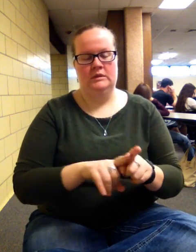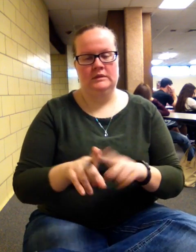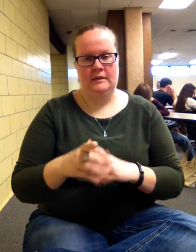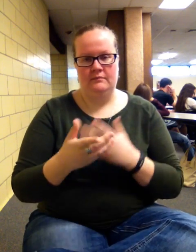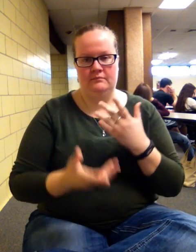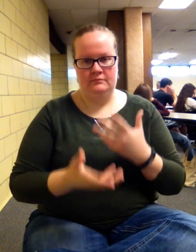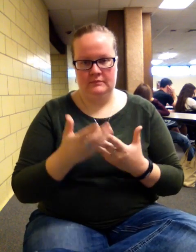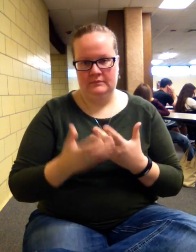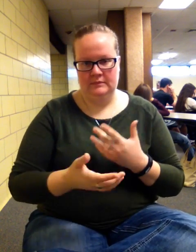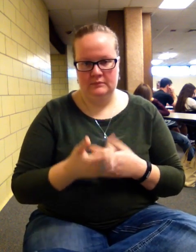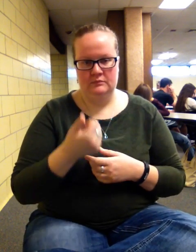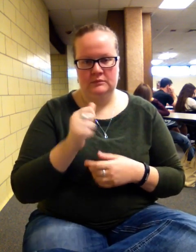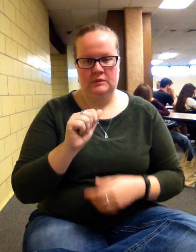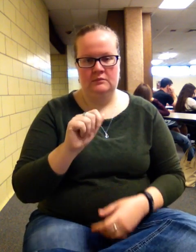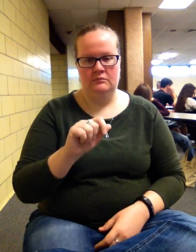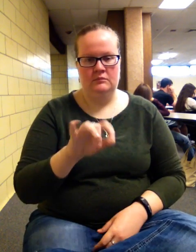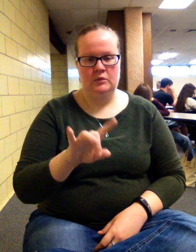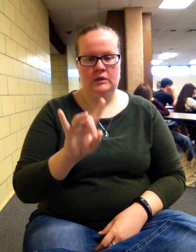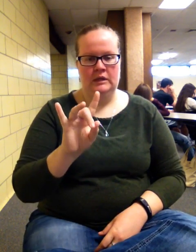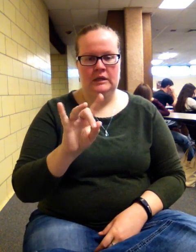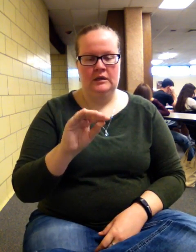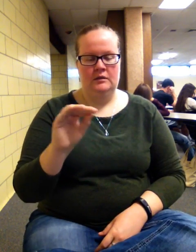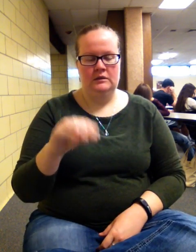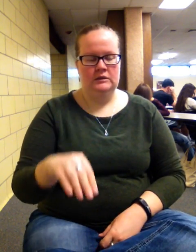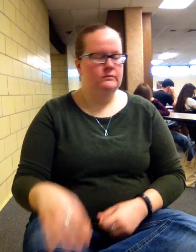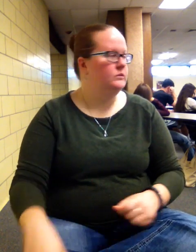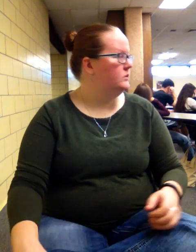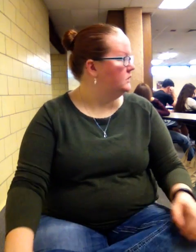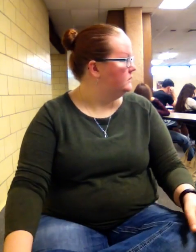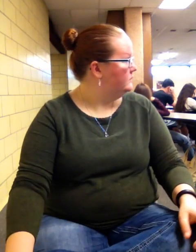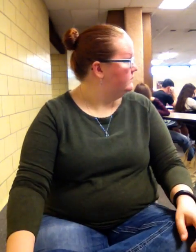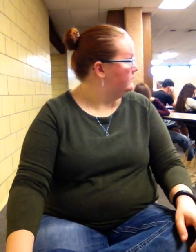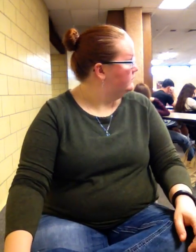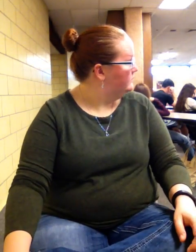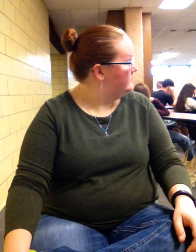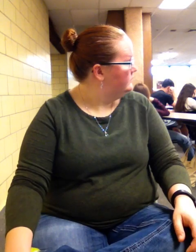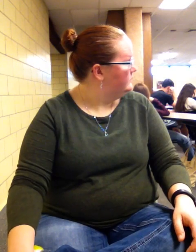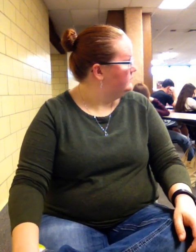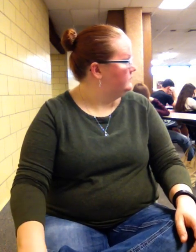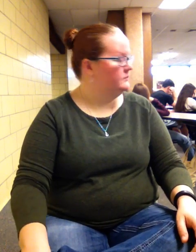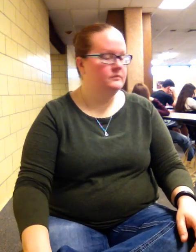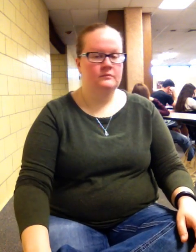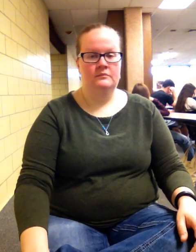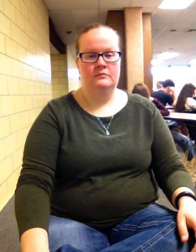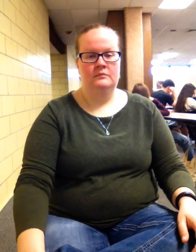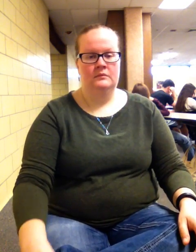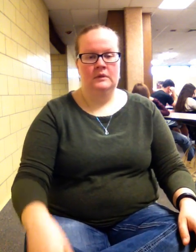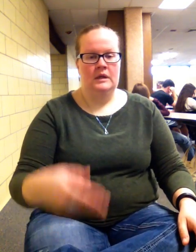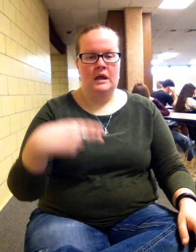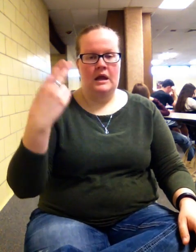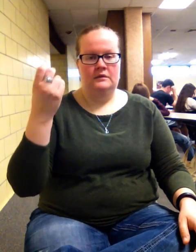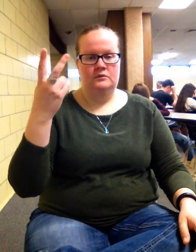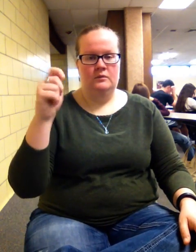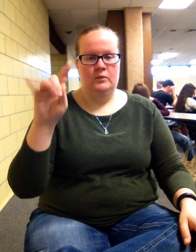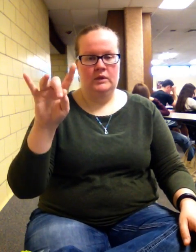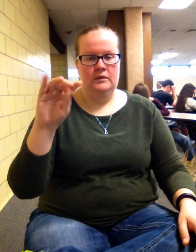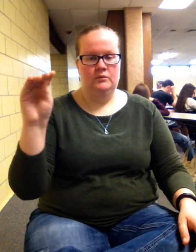is 10.8% then. And then maybe high becomes 12.8%. And so you could